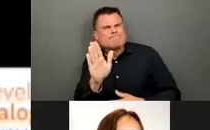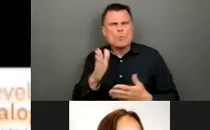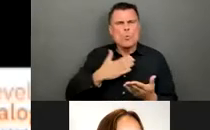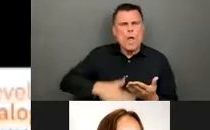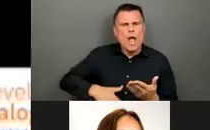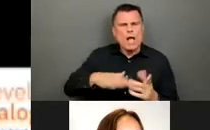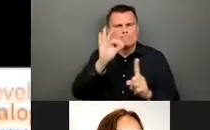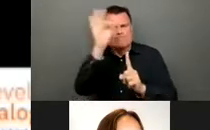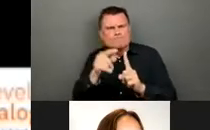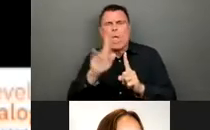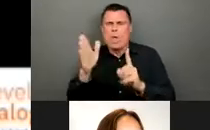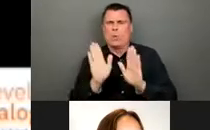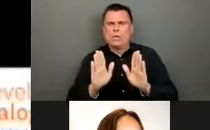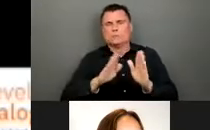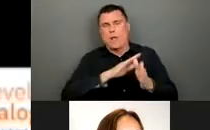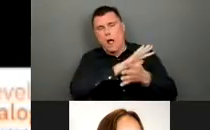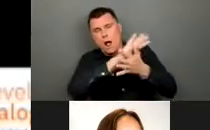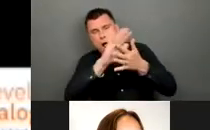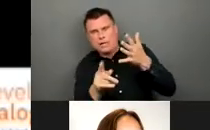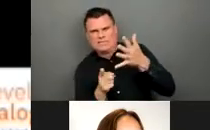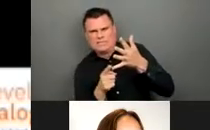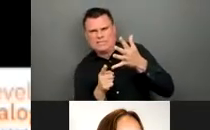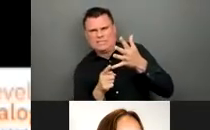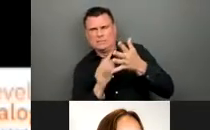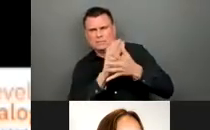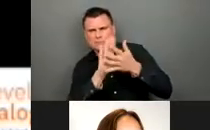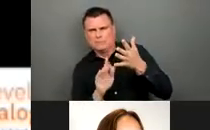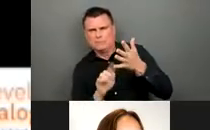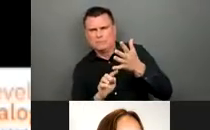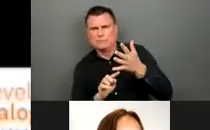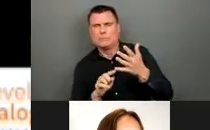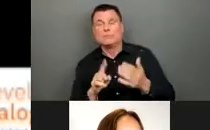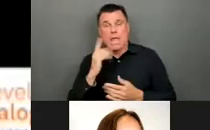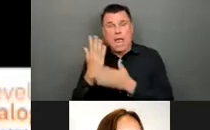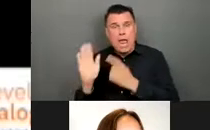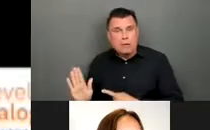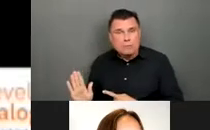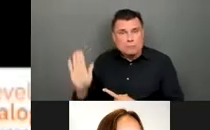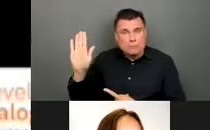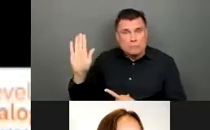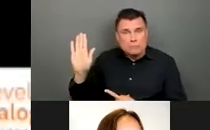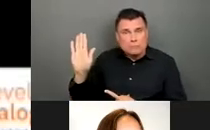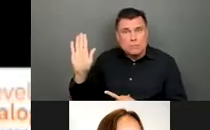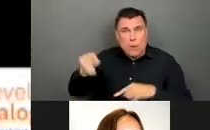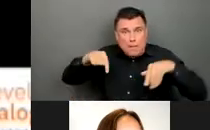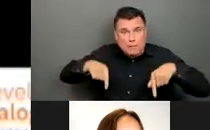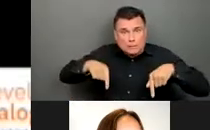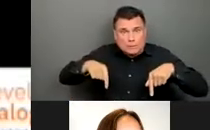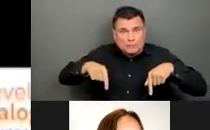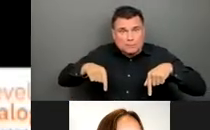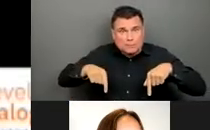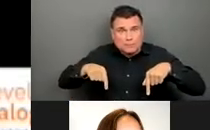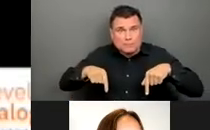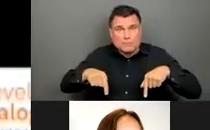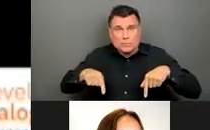event, please raise your hand. You have this option in the bar below, and you will be given the